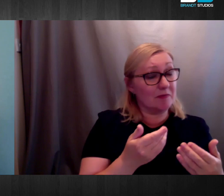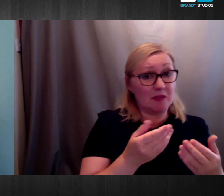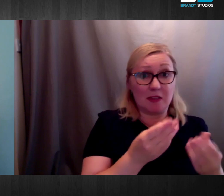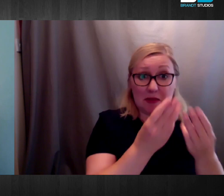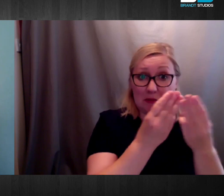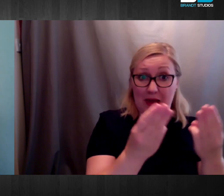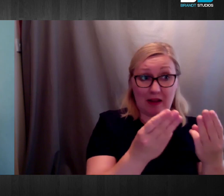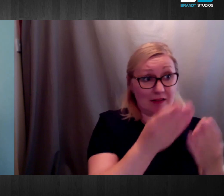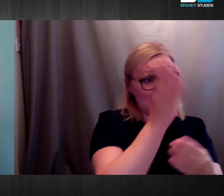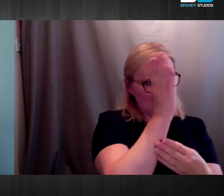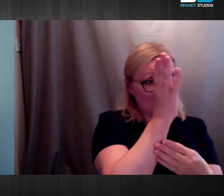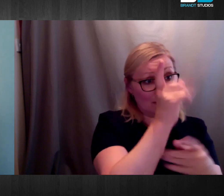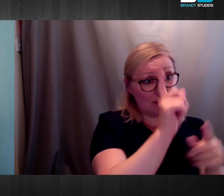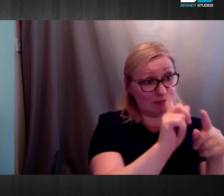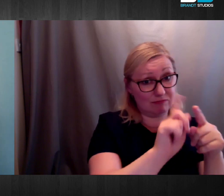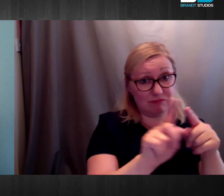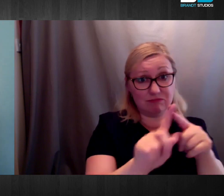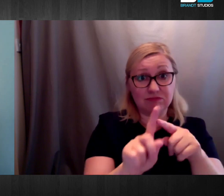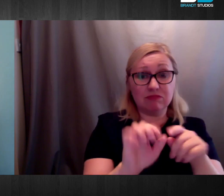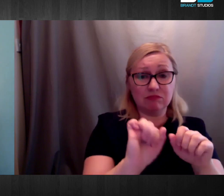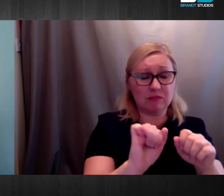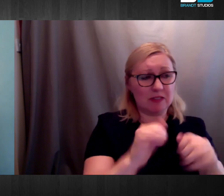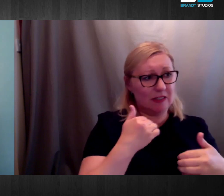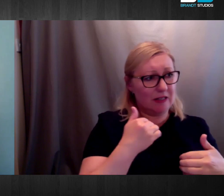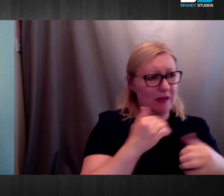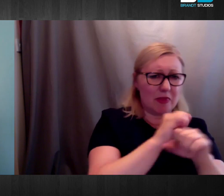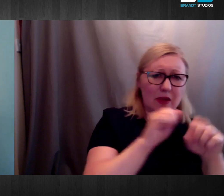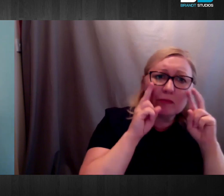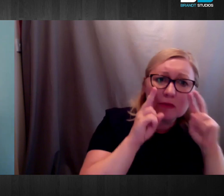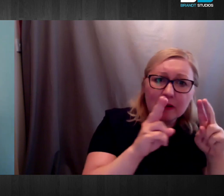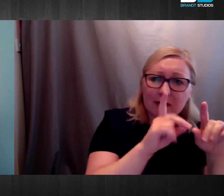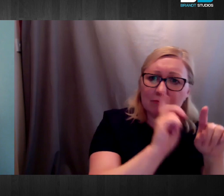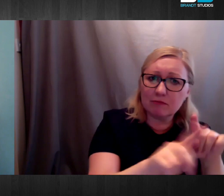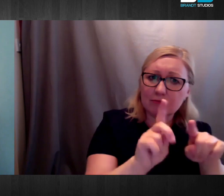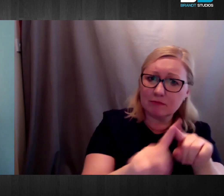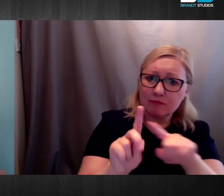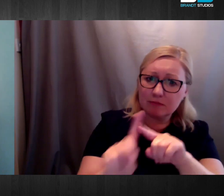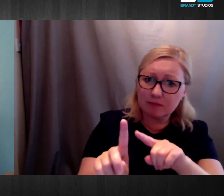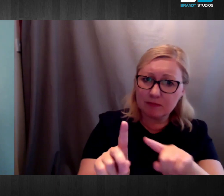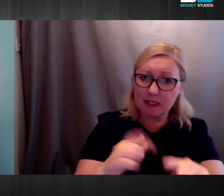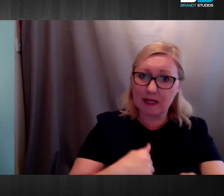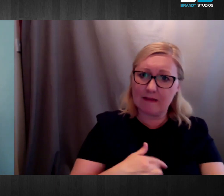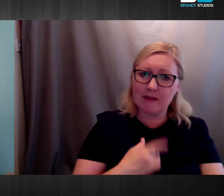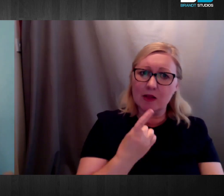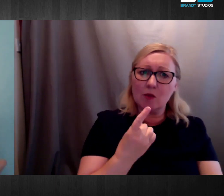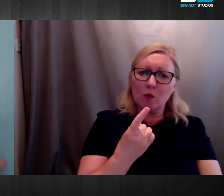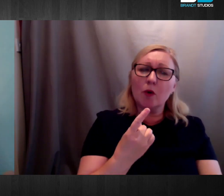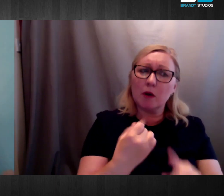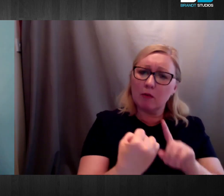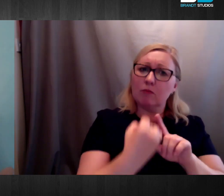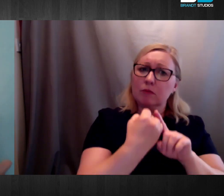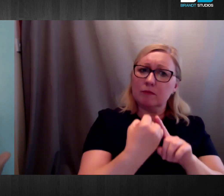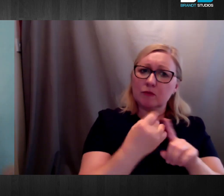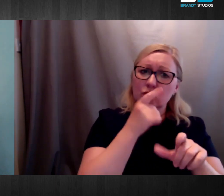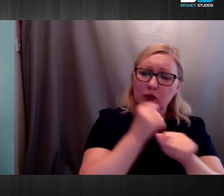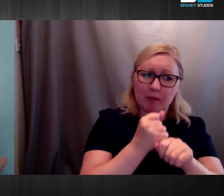I'm very taken by the consistent message about building on existing relationships. Interesting to hear Derek talking about the